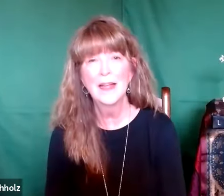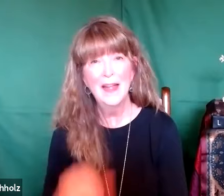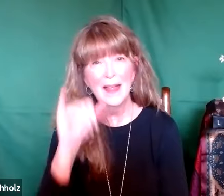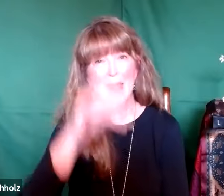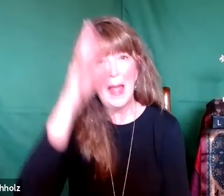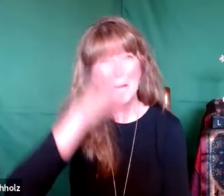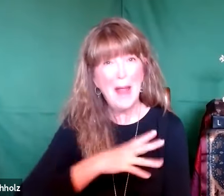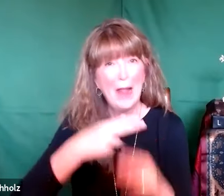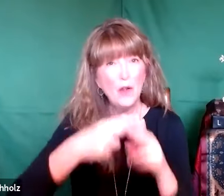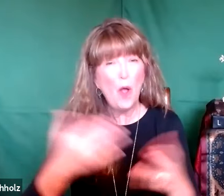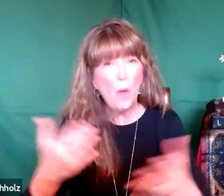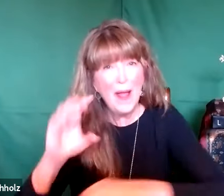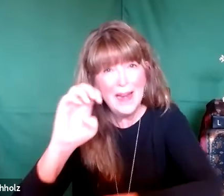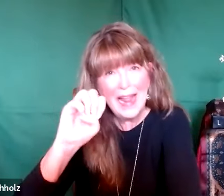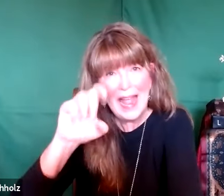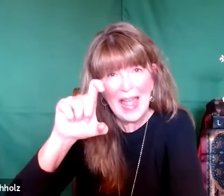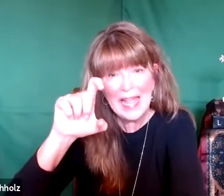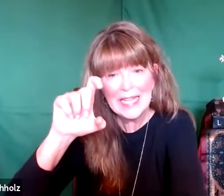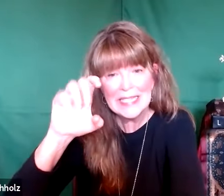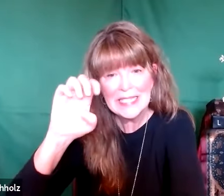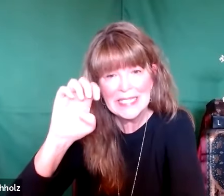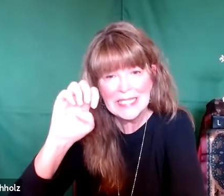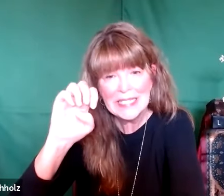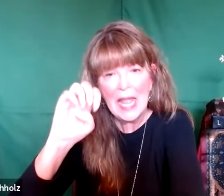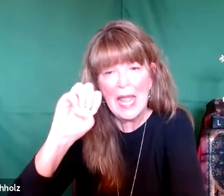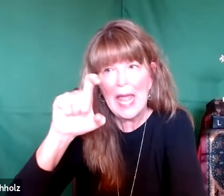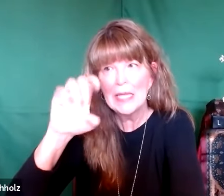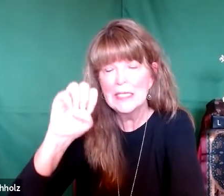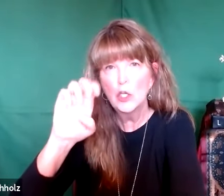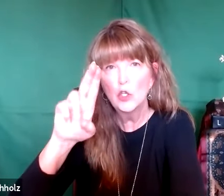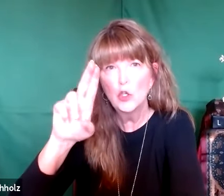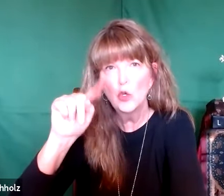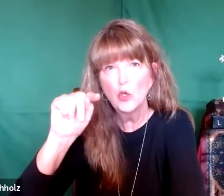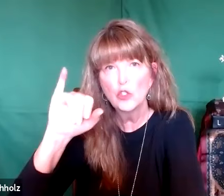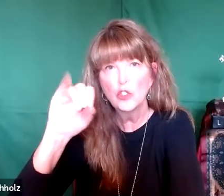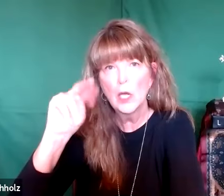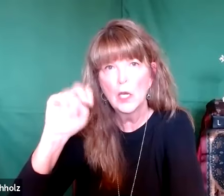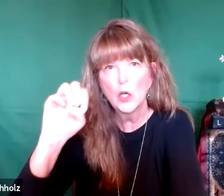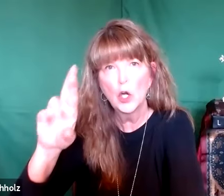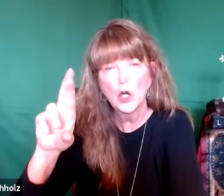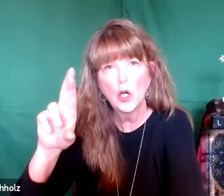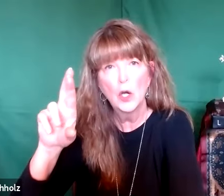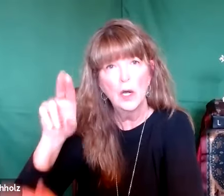Jesus. This man was an executioner.